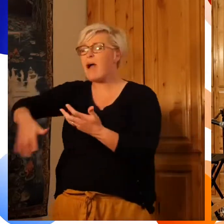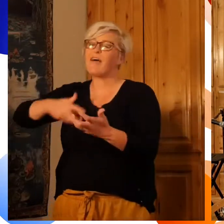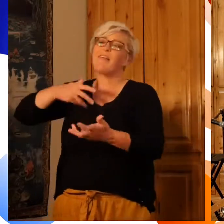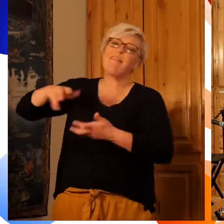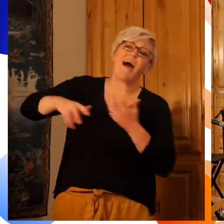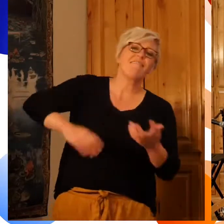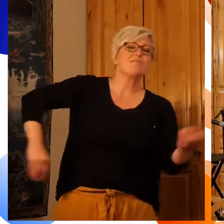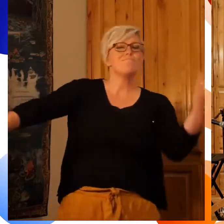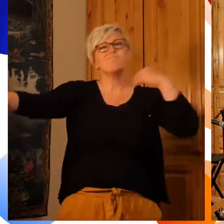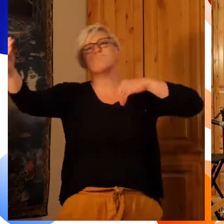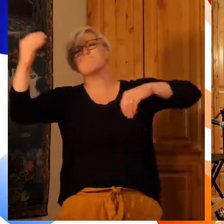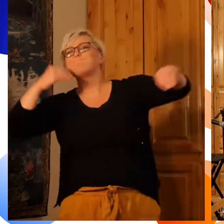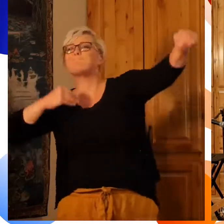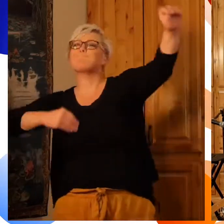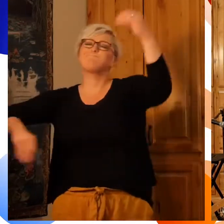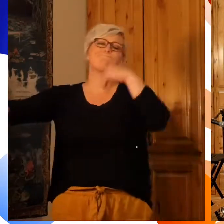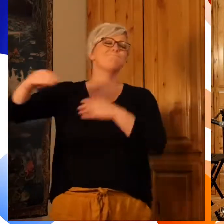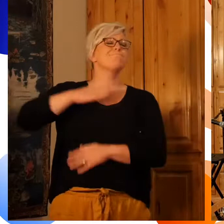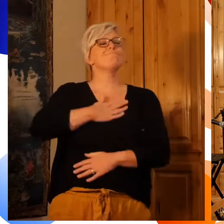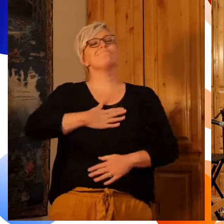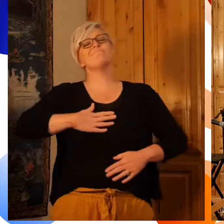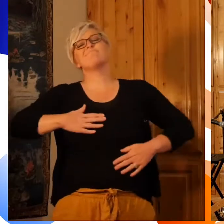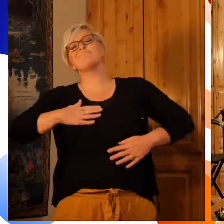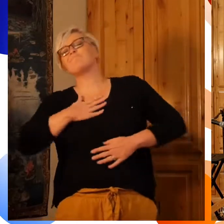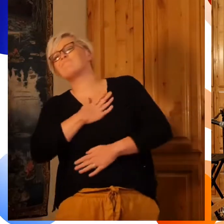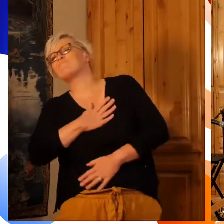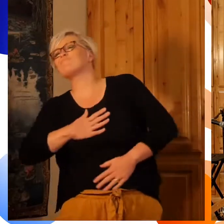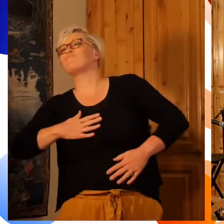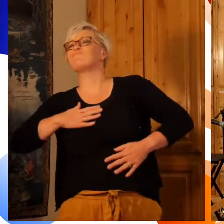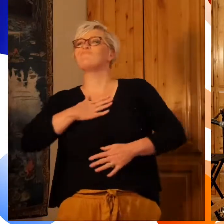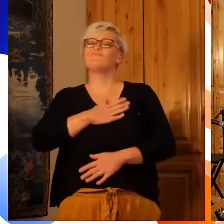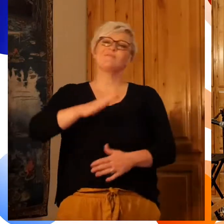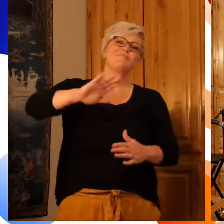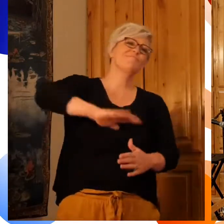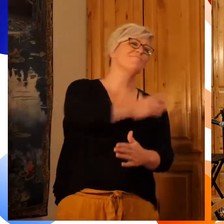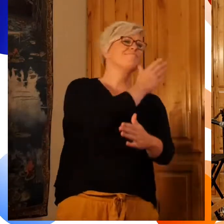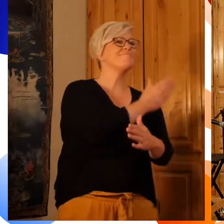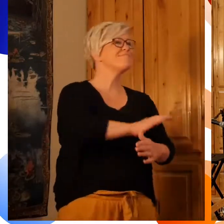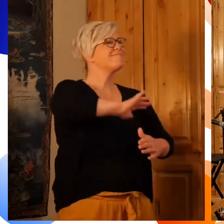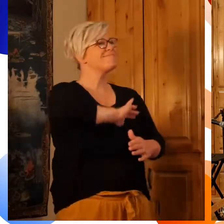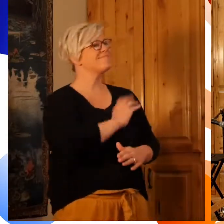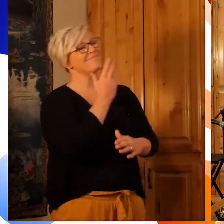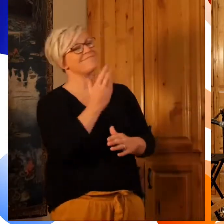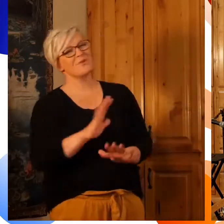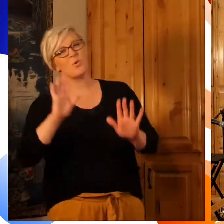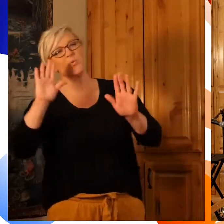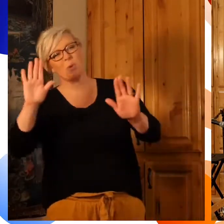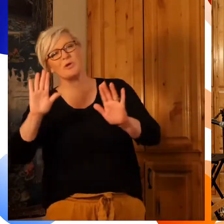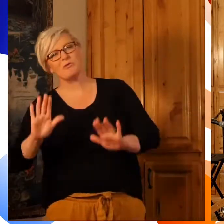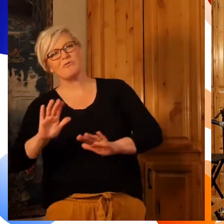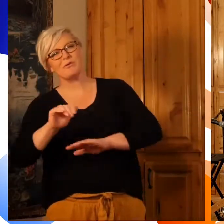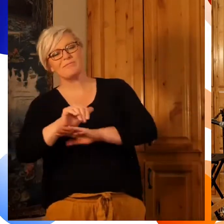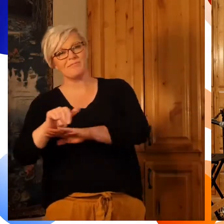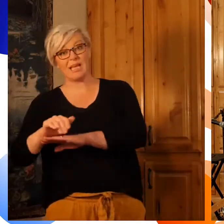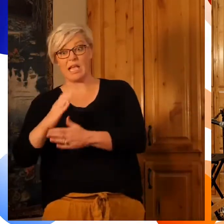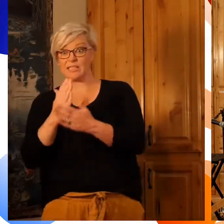great time, singing songs and having a merry time of it. Some played lively music.